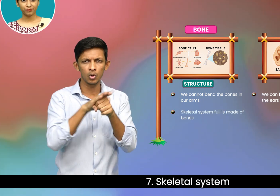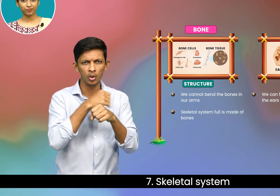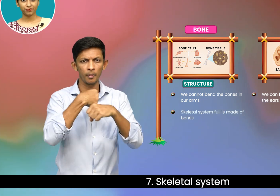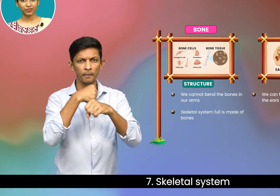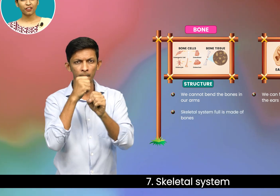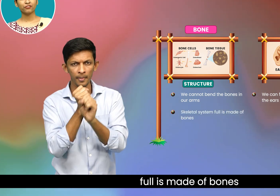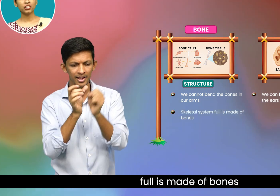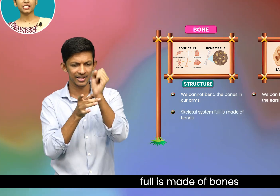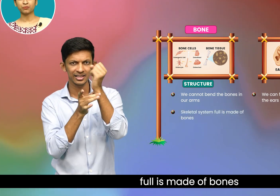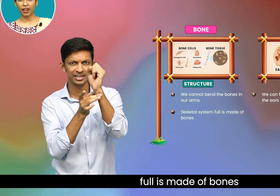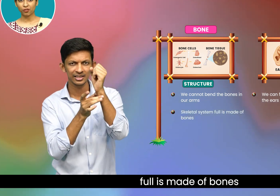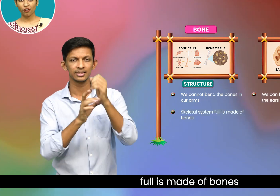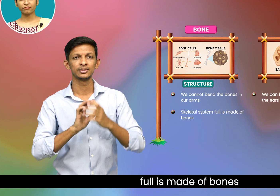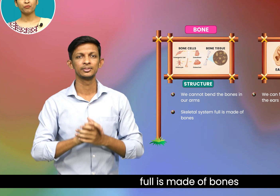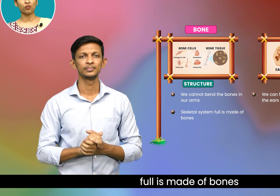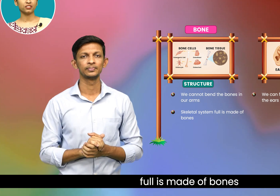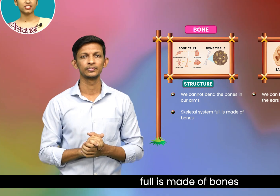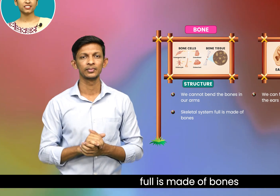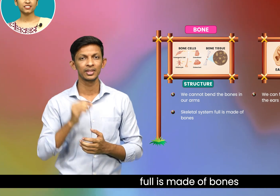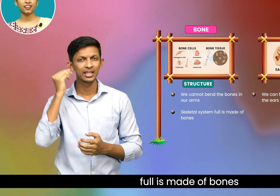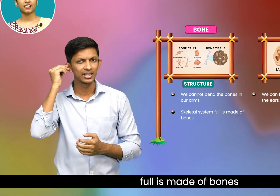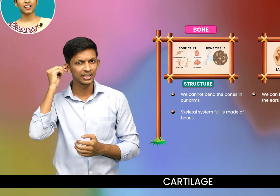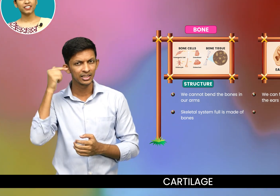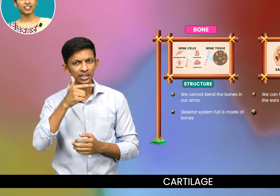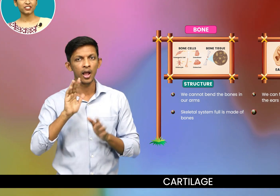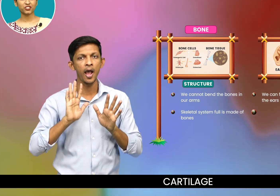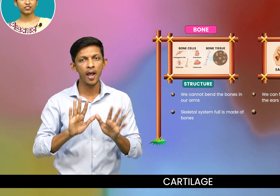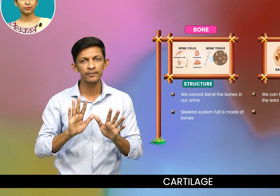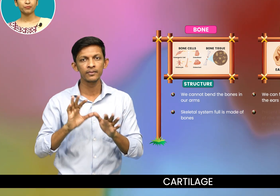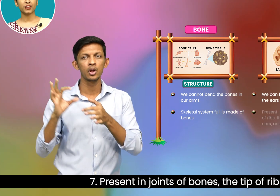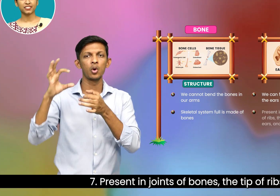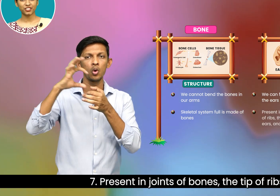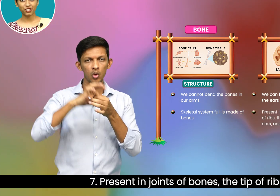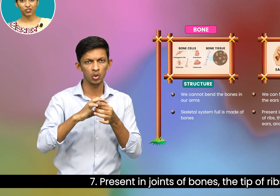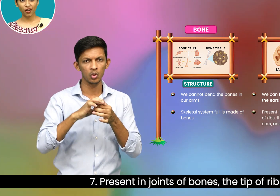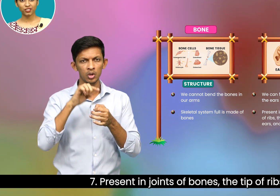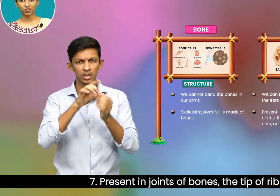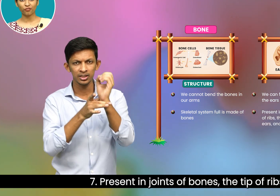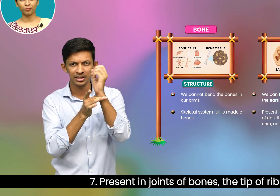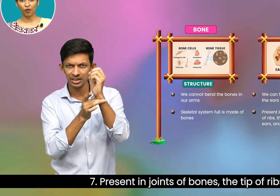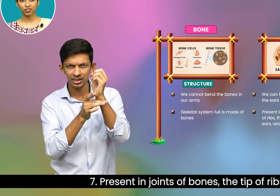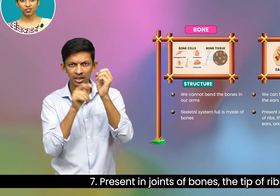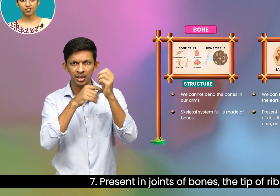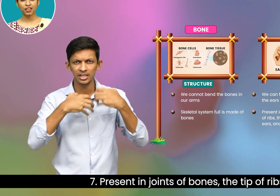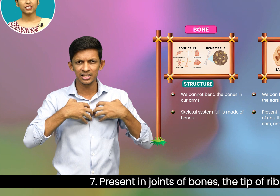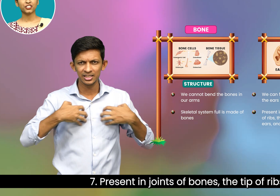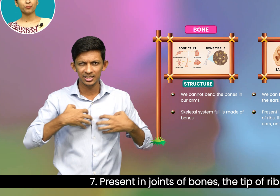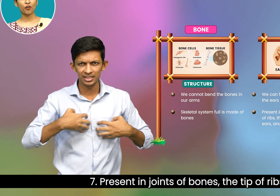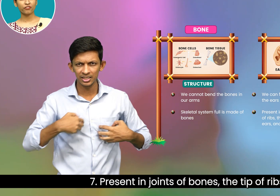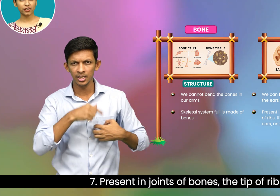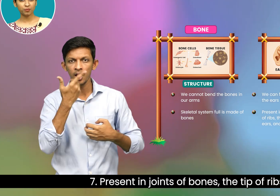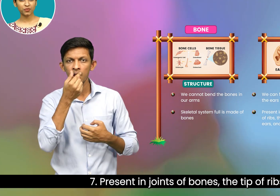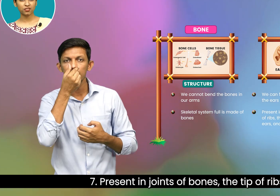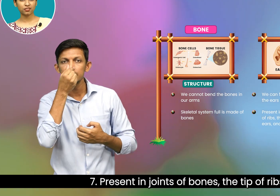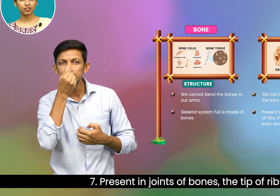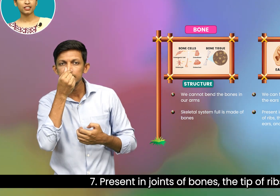system. Full is made of bones. Cartilage. Present in joints of bones, tip